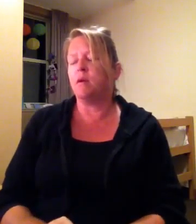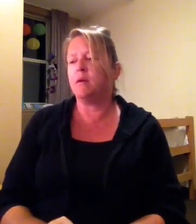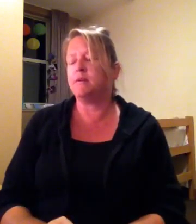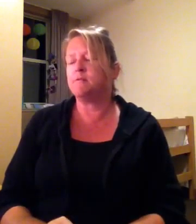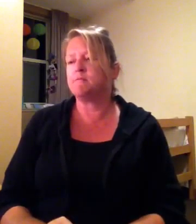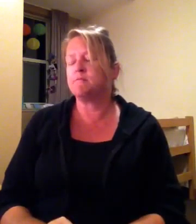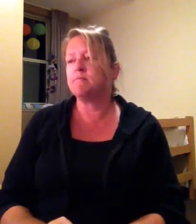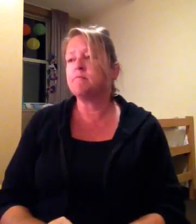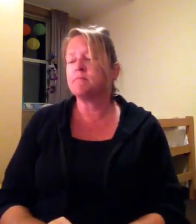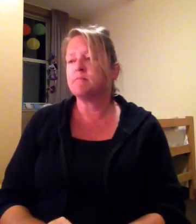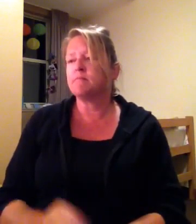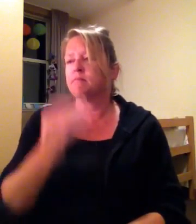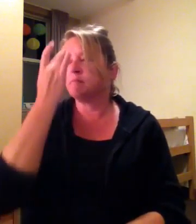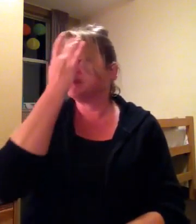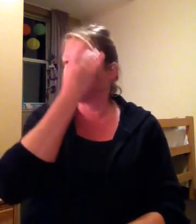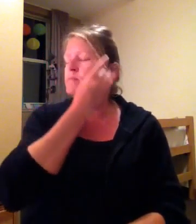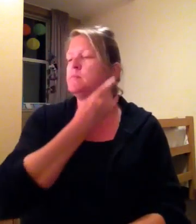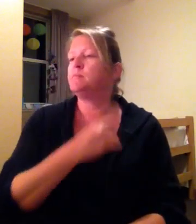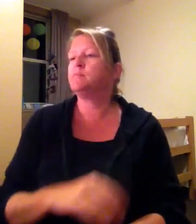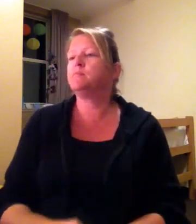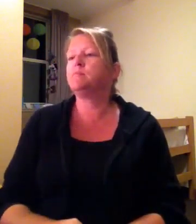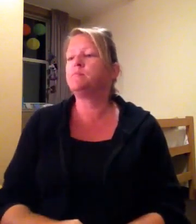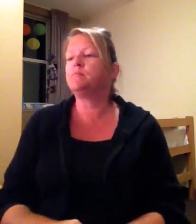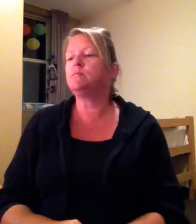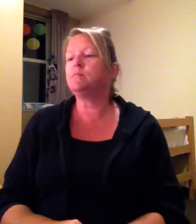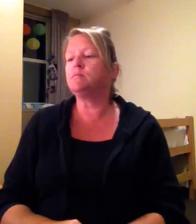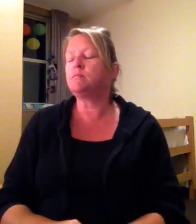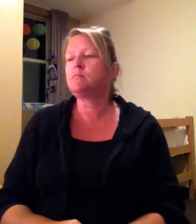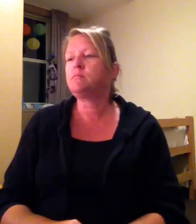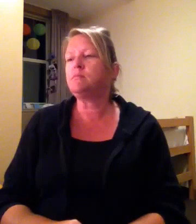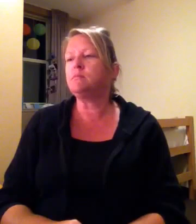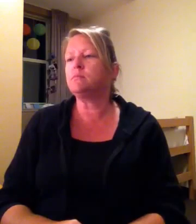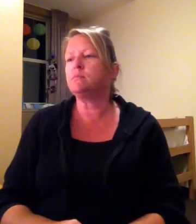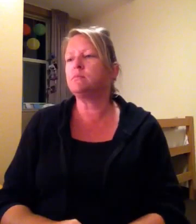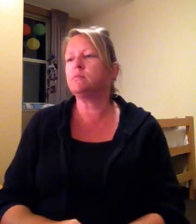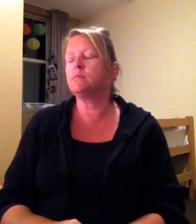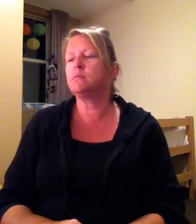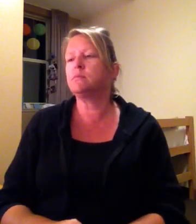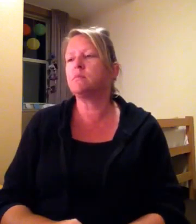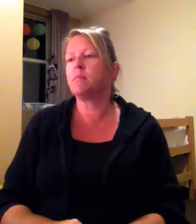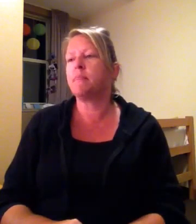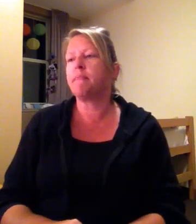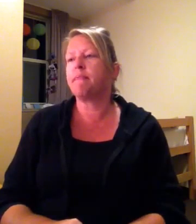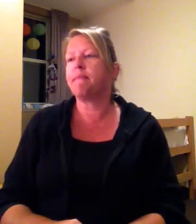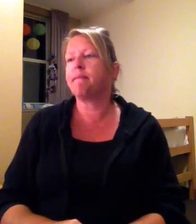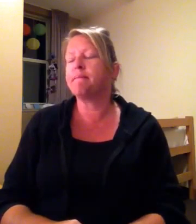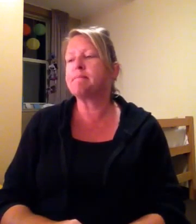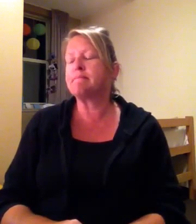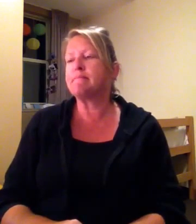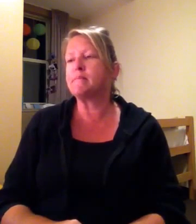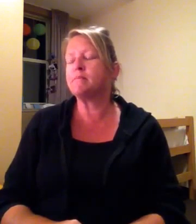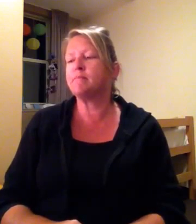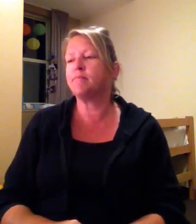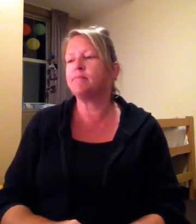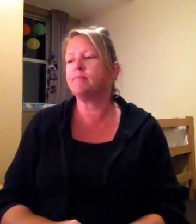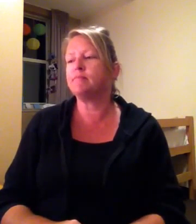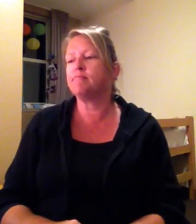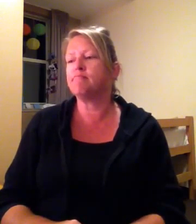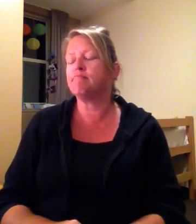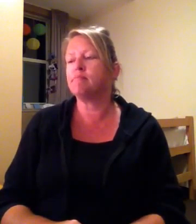So if you decided to go to another field, it wouldn't necessarily mean you had to go extra years of college. So you said that you've done a